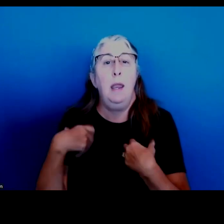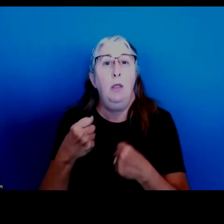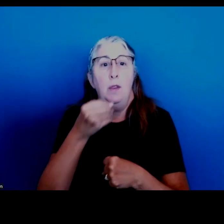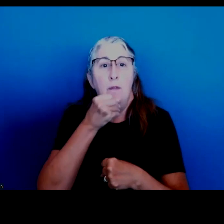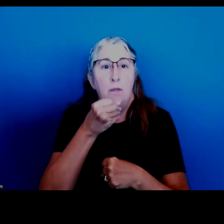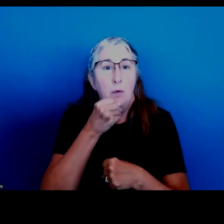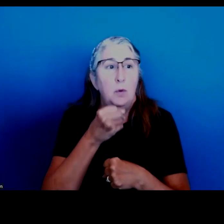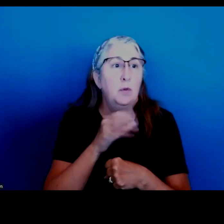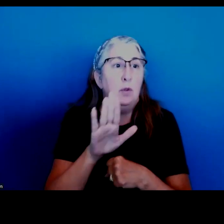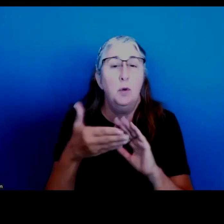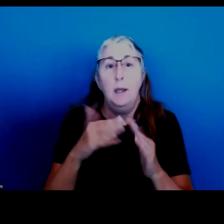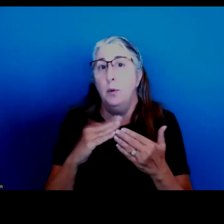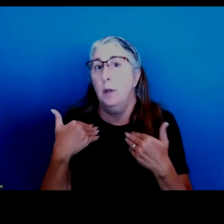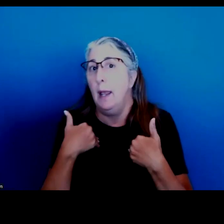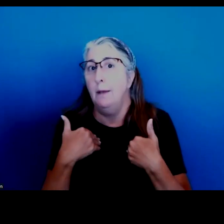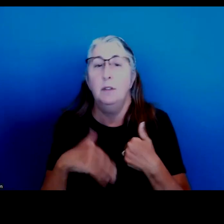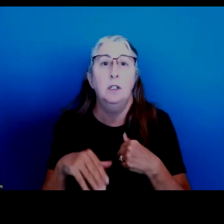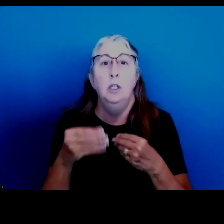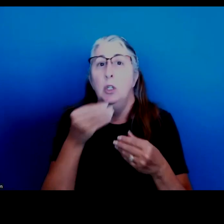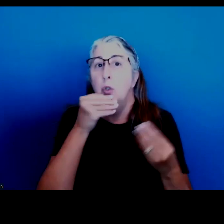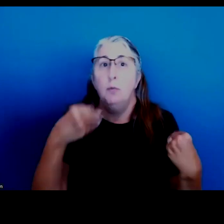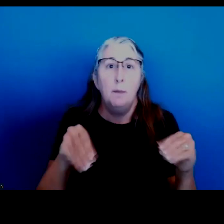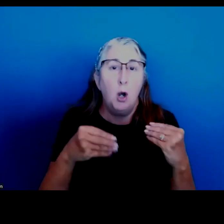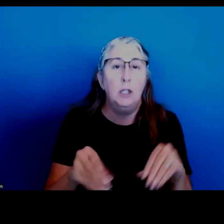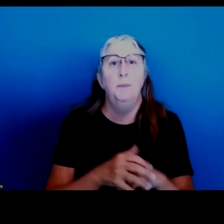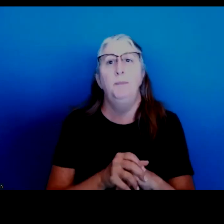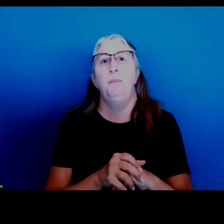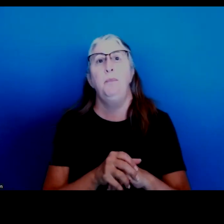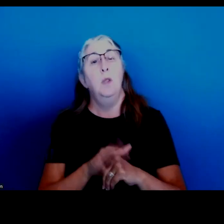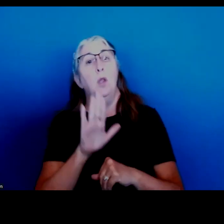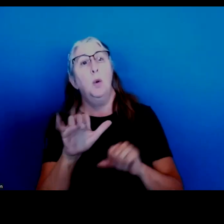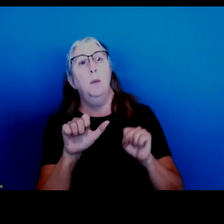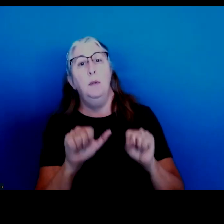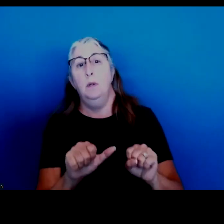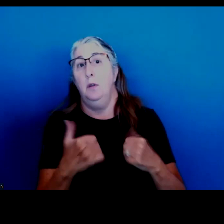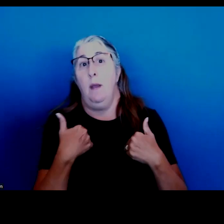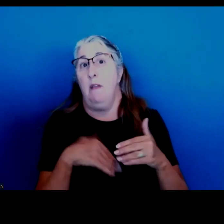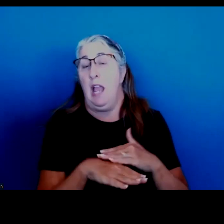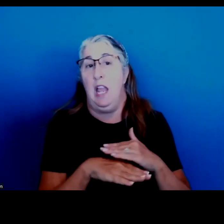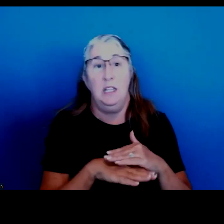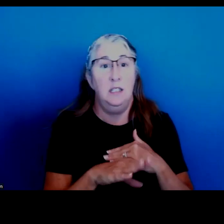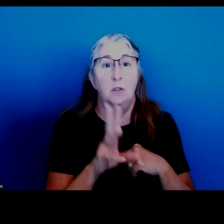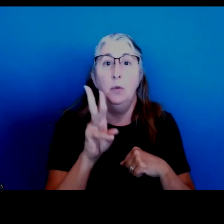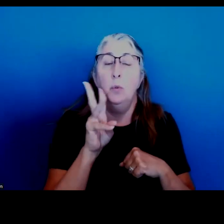your neighborhood have a supermarket? Your ability to even have access to safe water, as we saw in